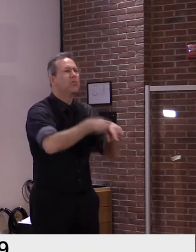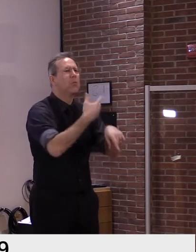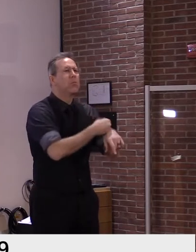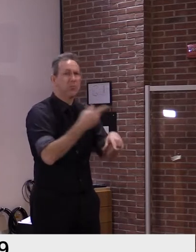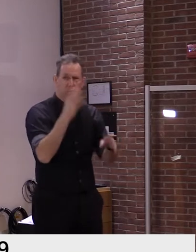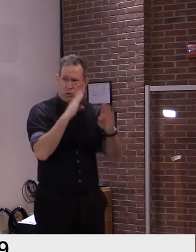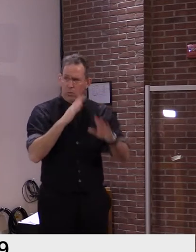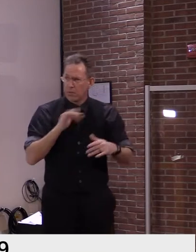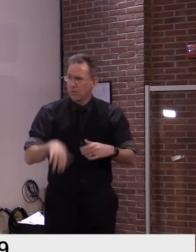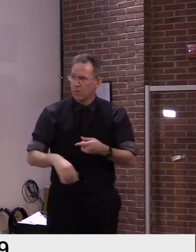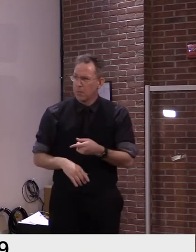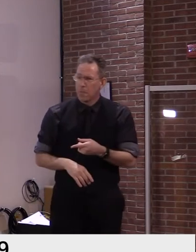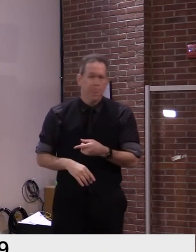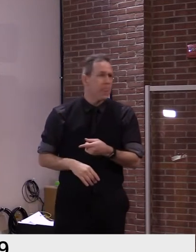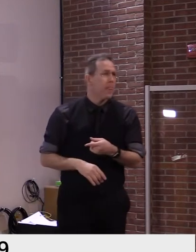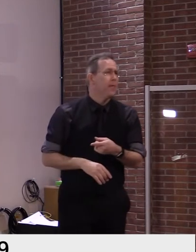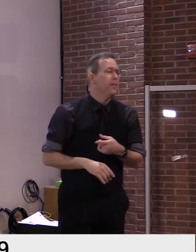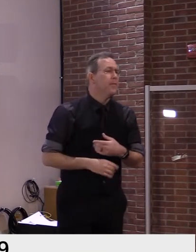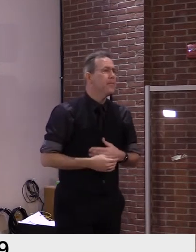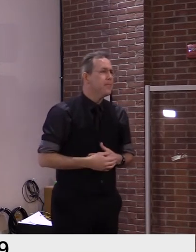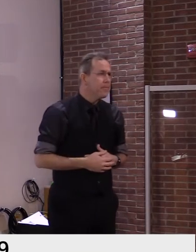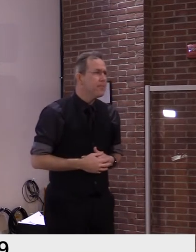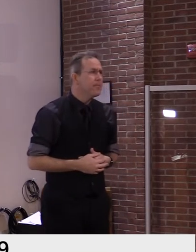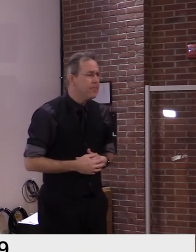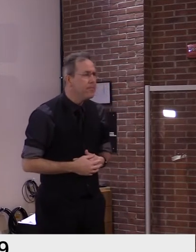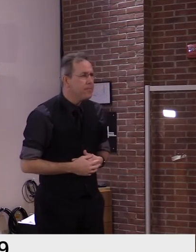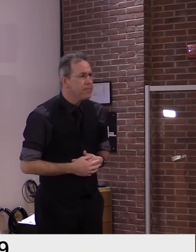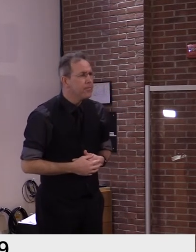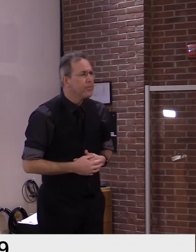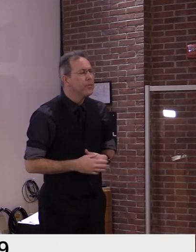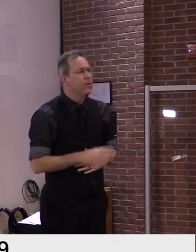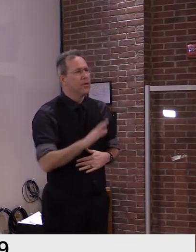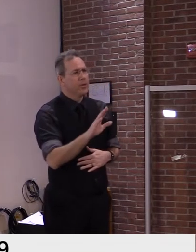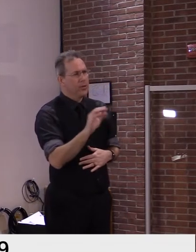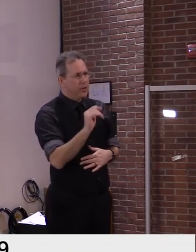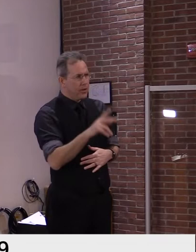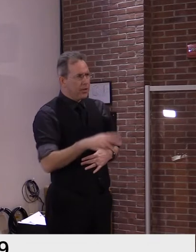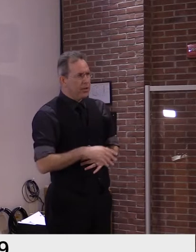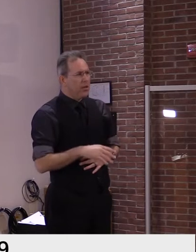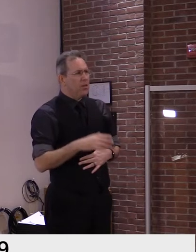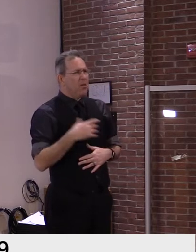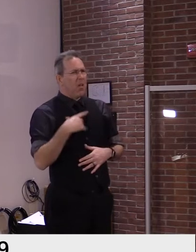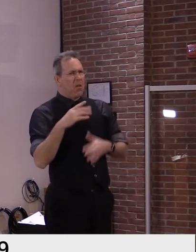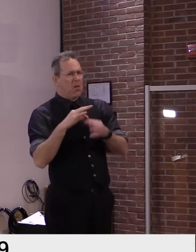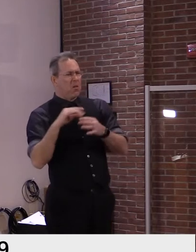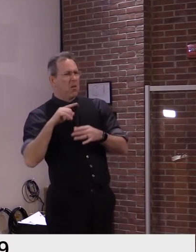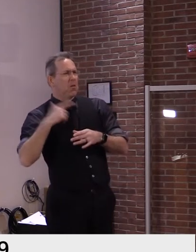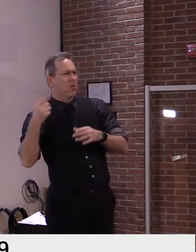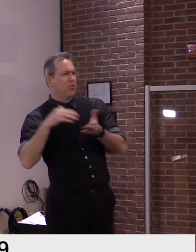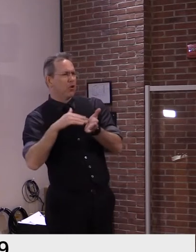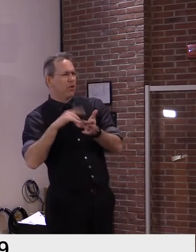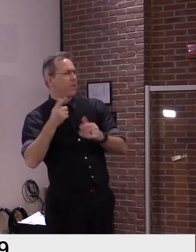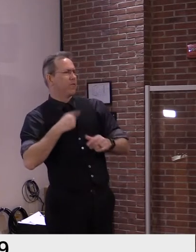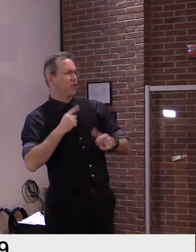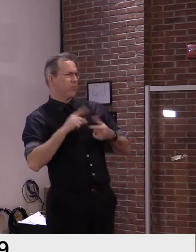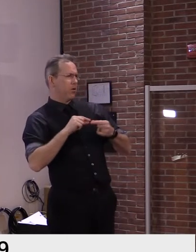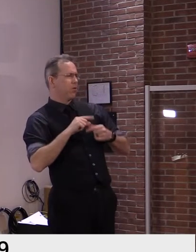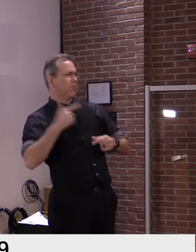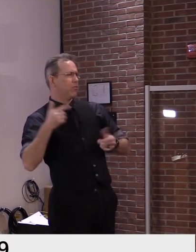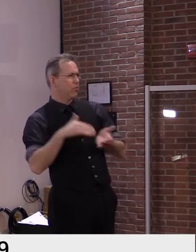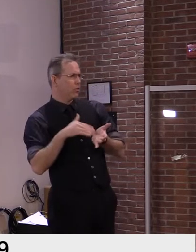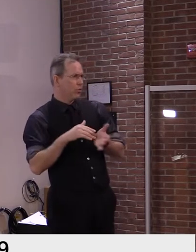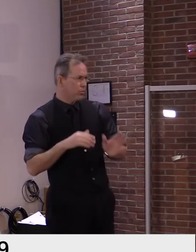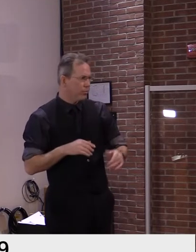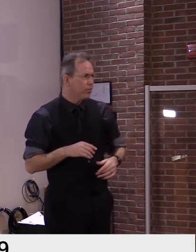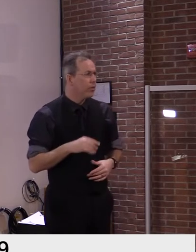it. Our first allocations in the month of March for the Johnson & Johnson will